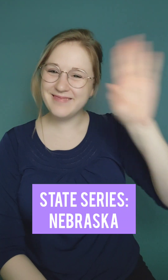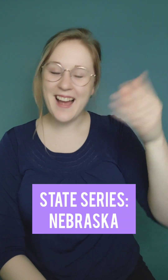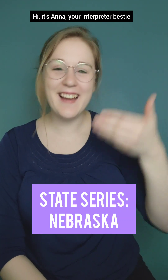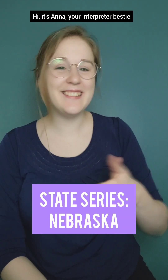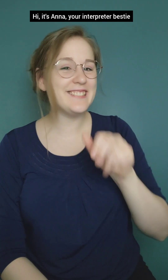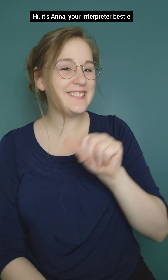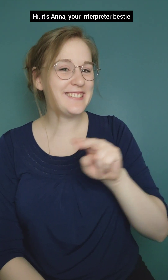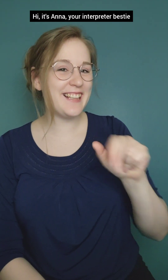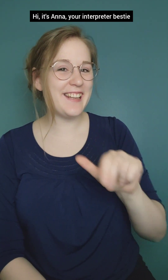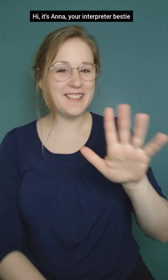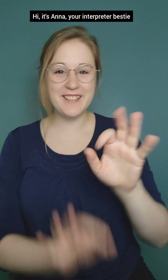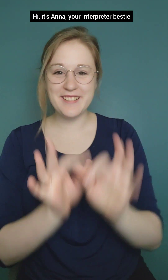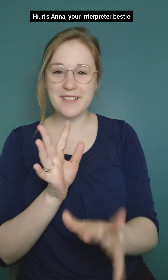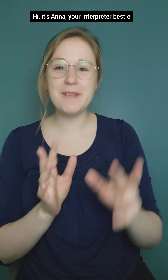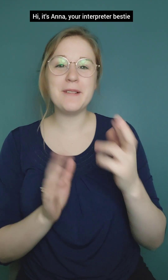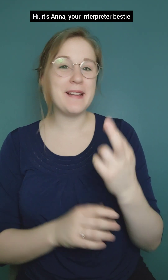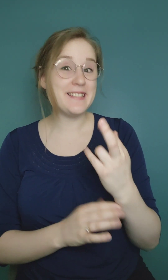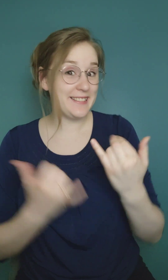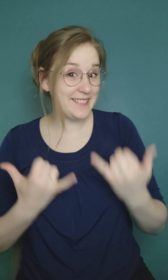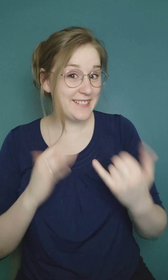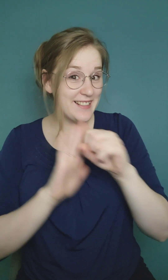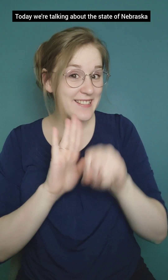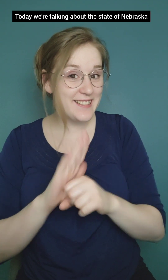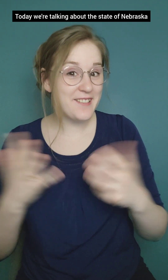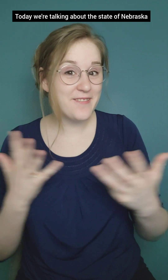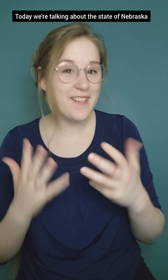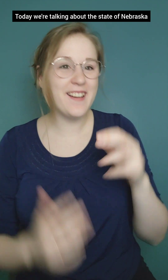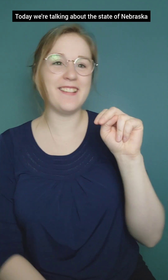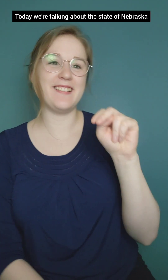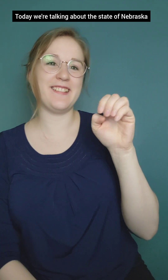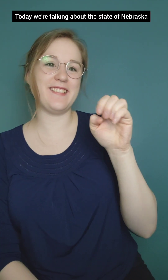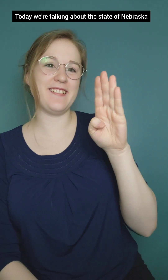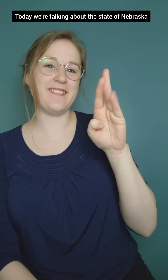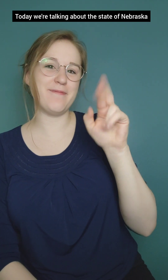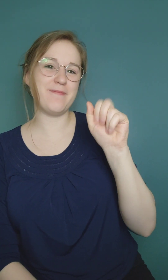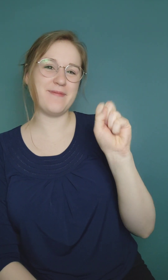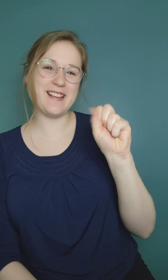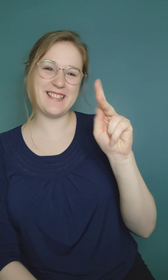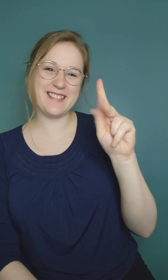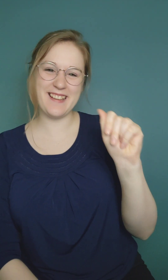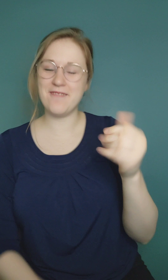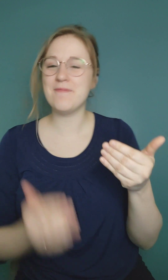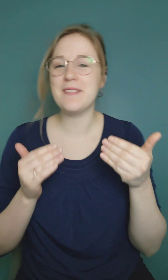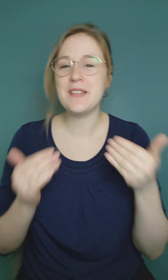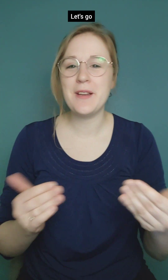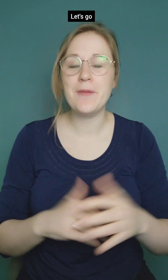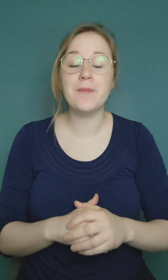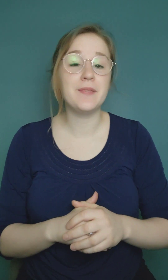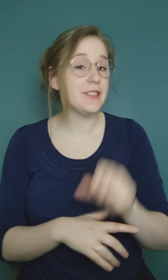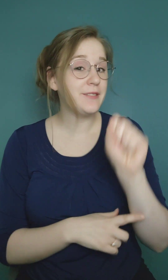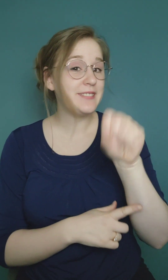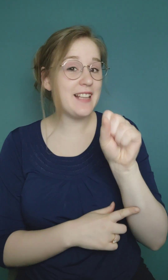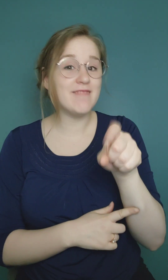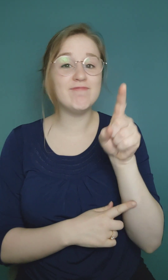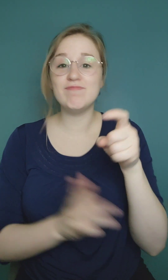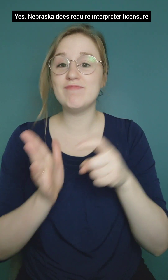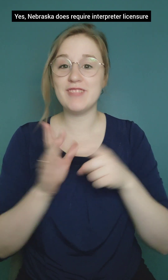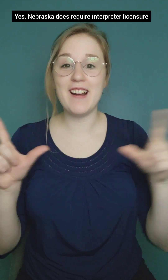Hi, it's Anna, your interpreter bestie. Today we're talking about the state of Nebraska. Let's go. Yes, Nebraska